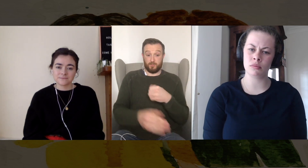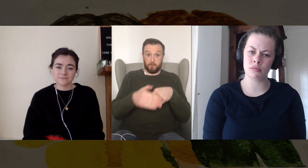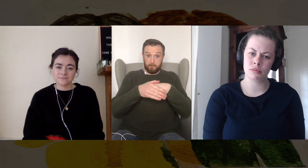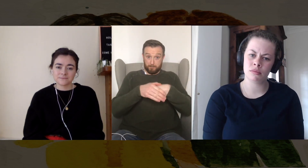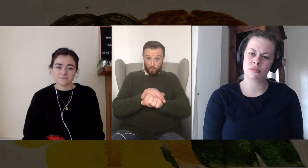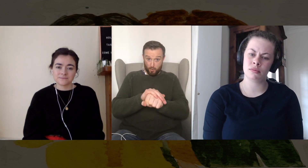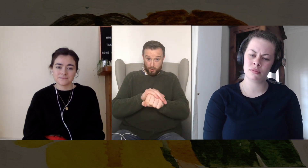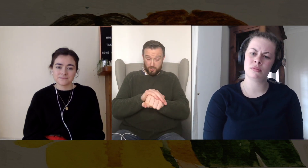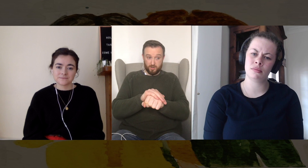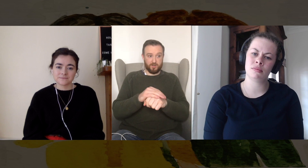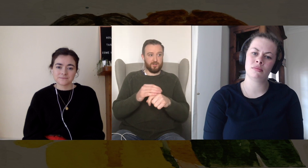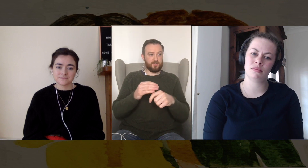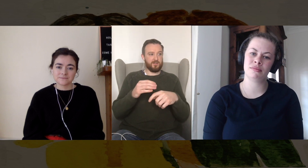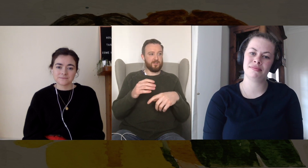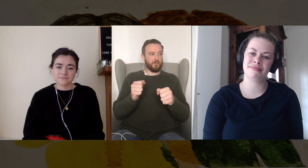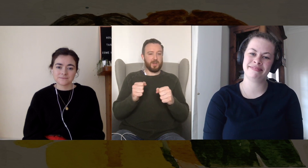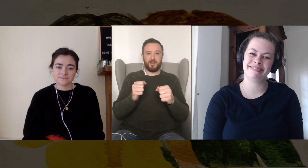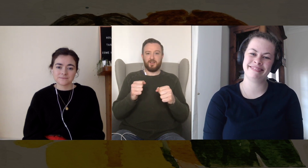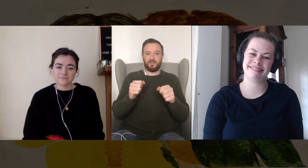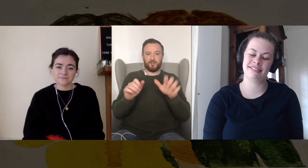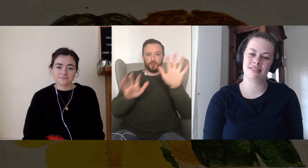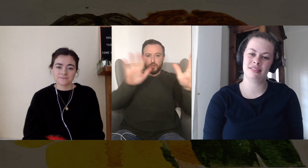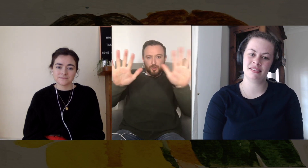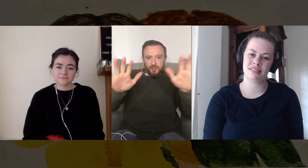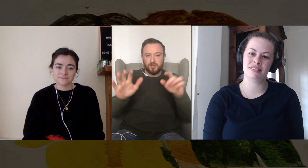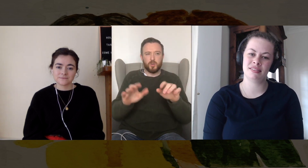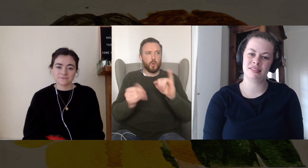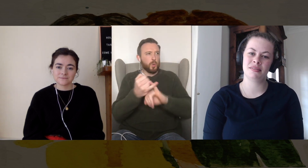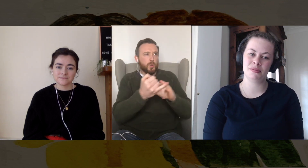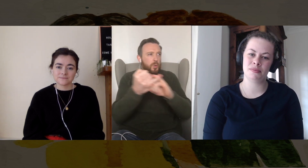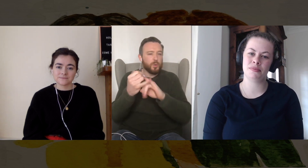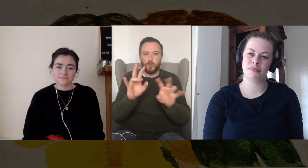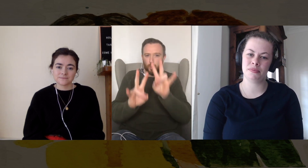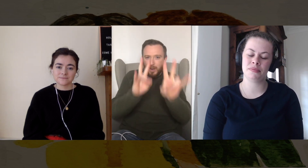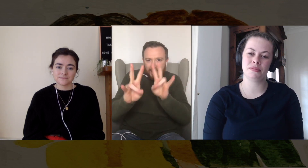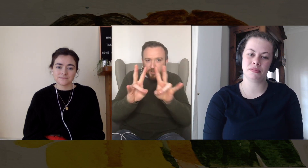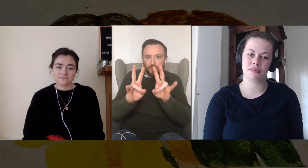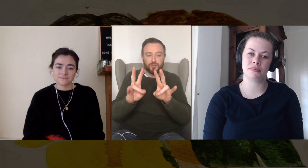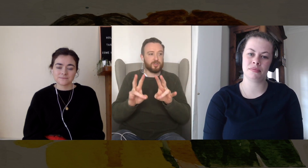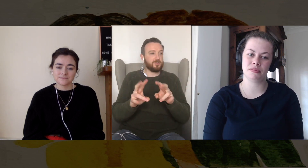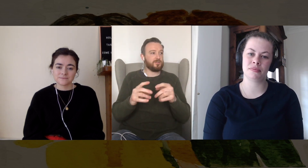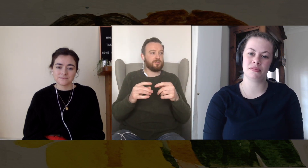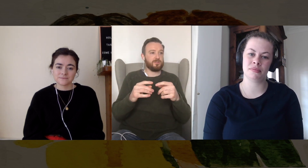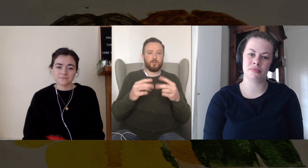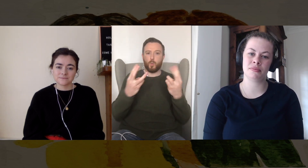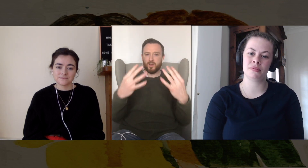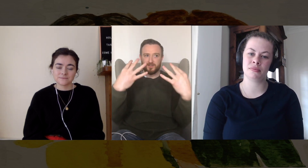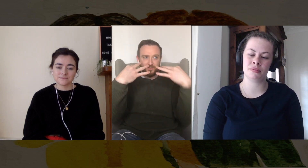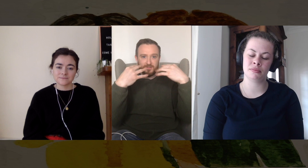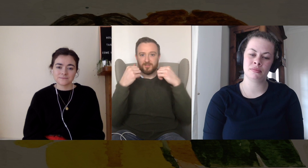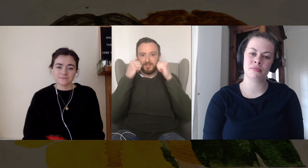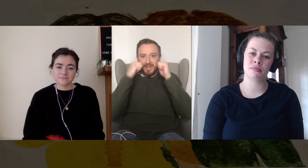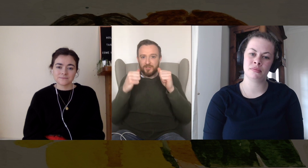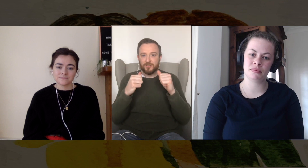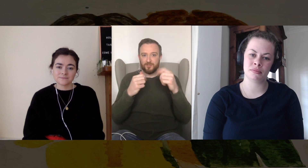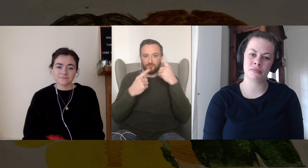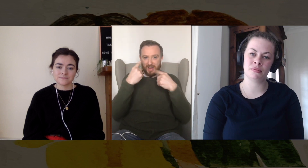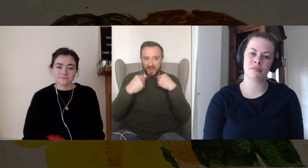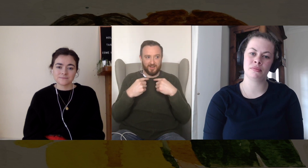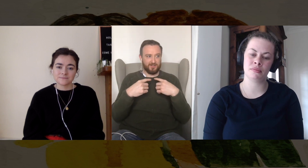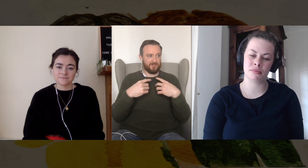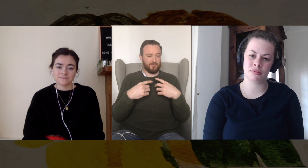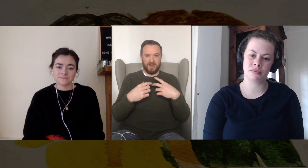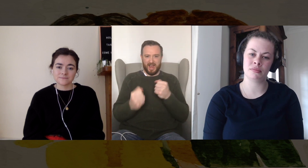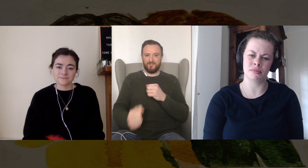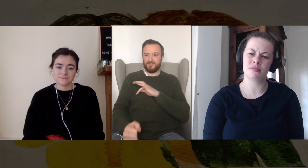the irony of that is, I find that when we're a child, we're born the most autonomous human we can be. We do everything we want to do. We touch everything, grab